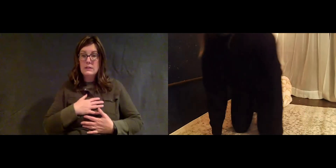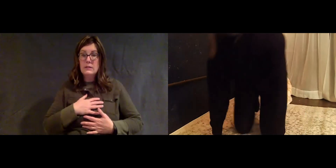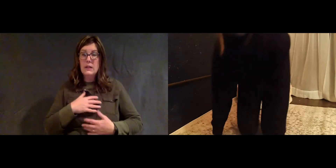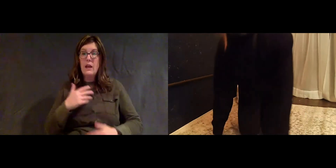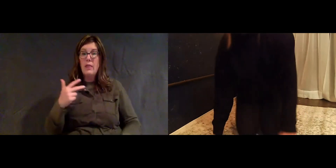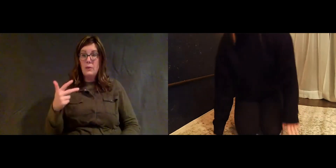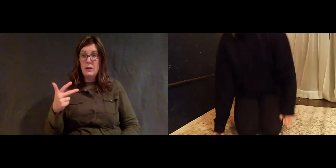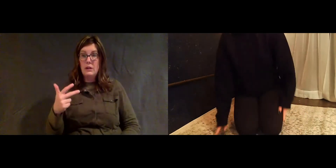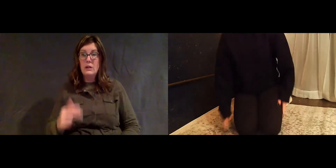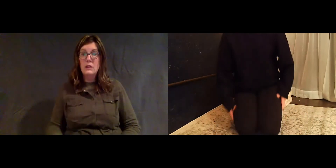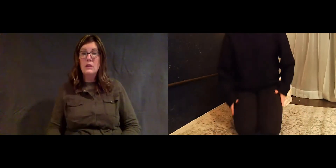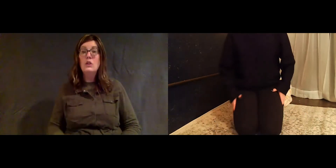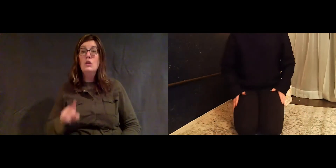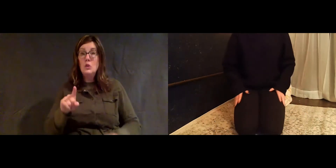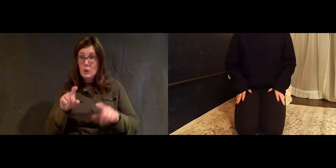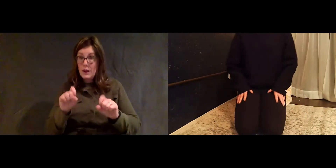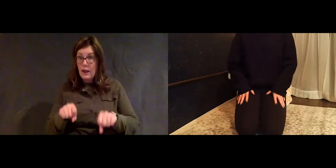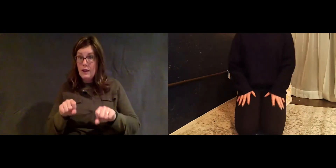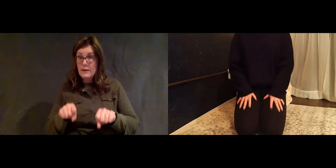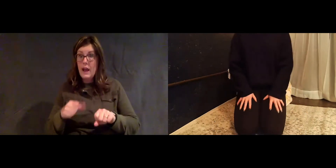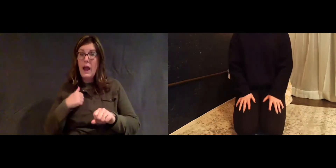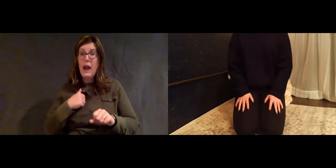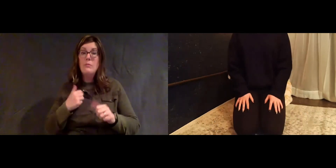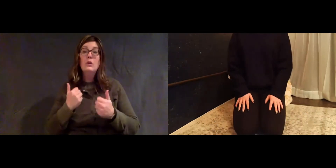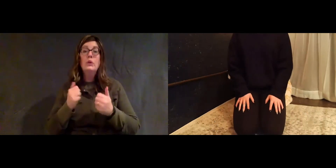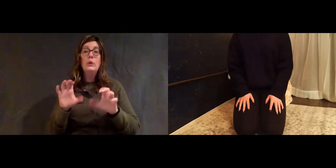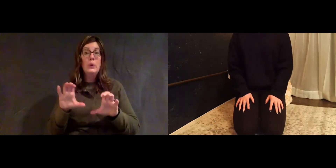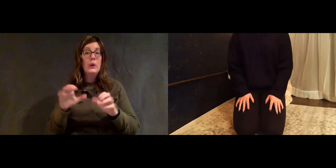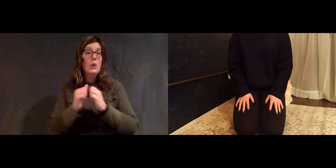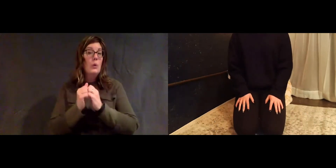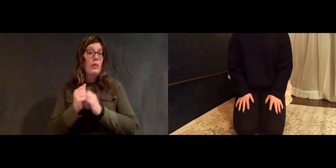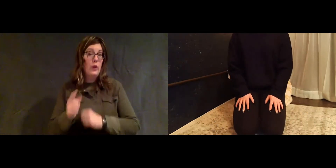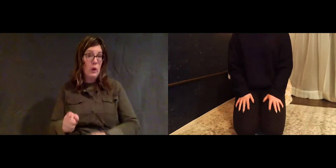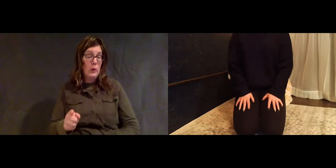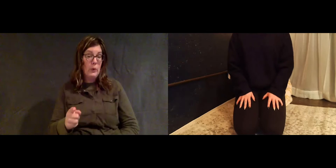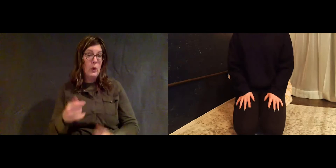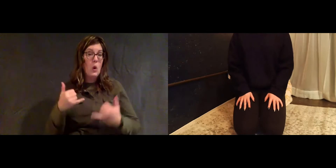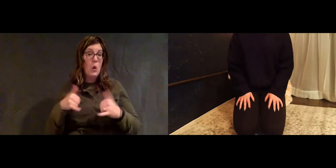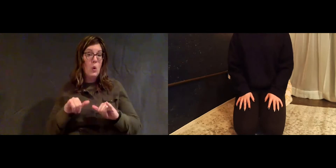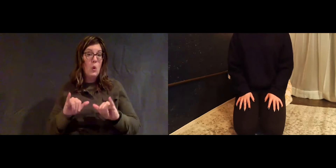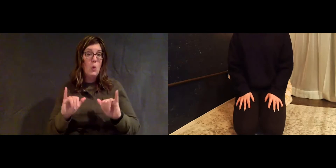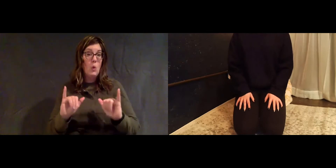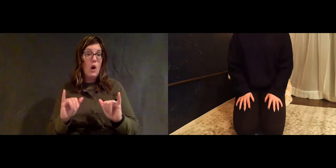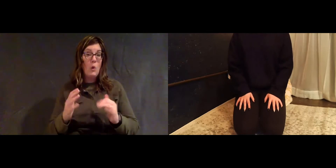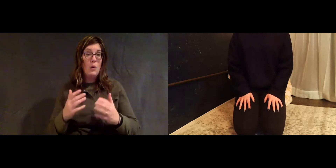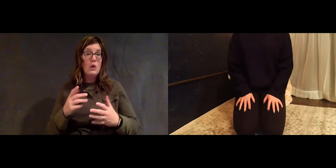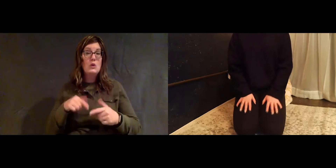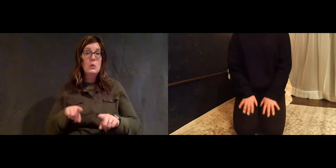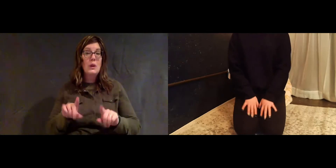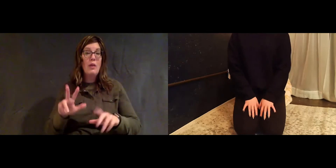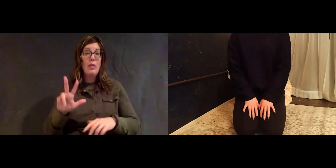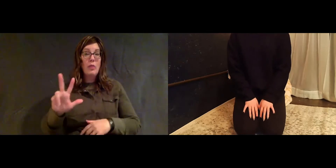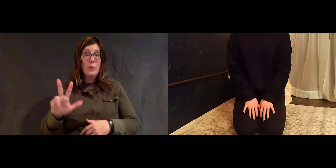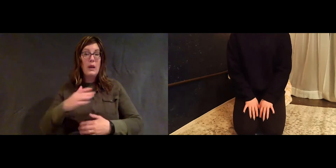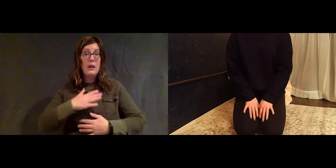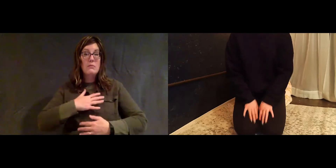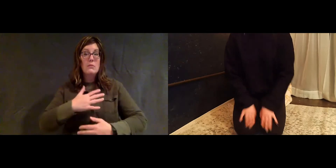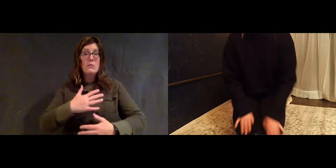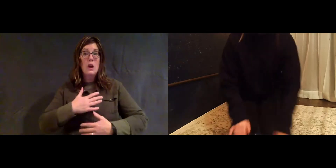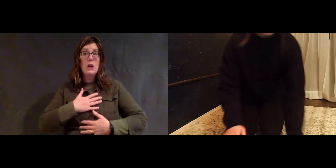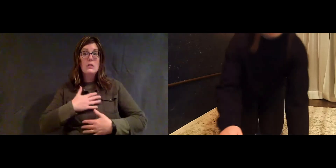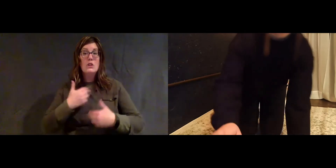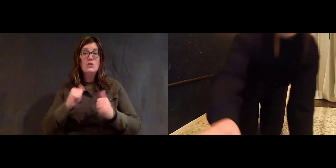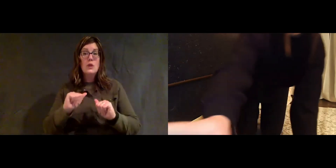can totally do it. I'm doing it with you. While we're here in these 3 breaths, try to relax your